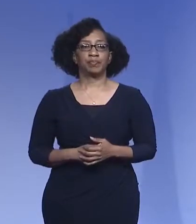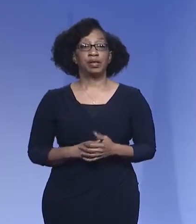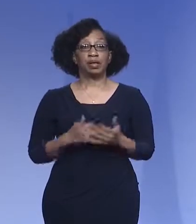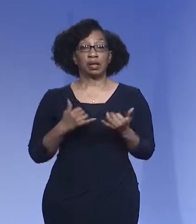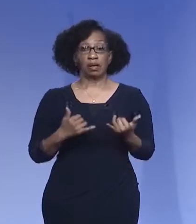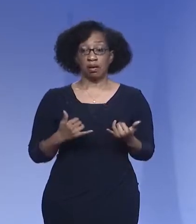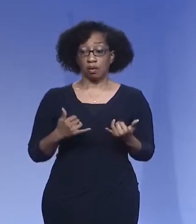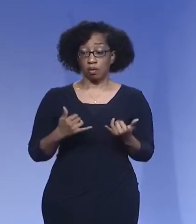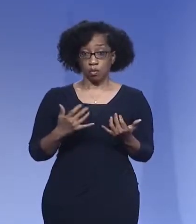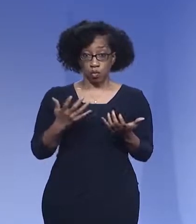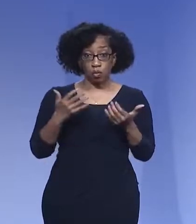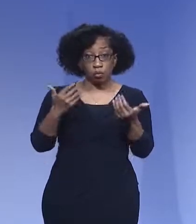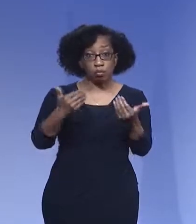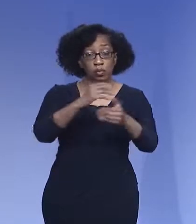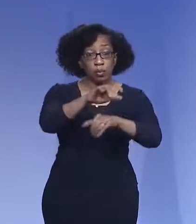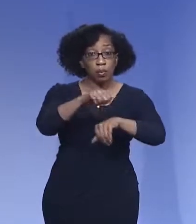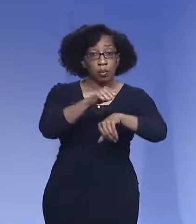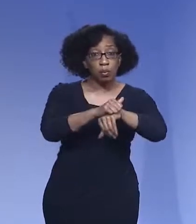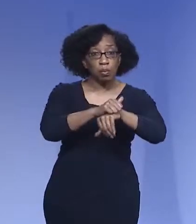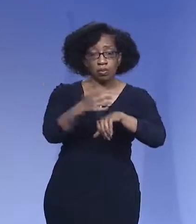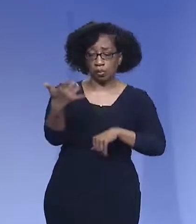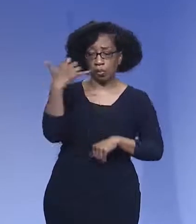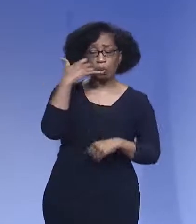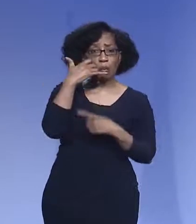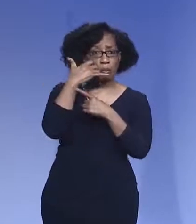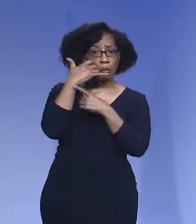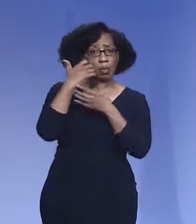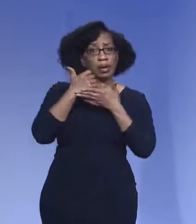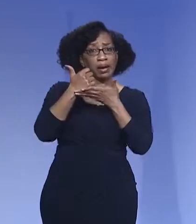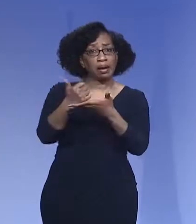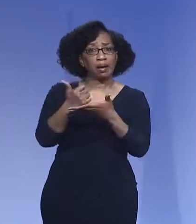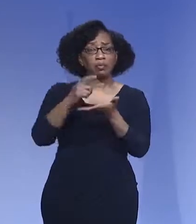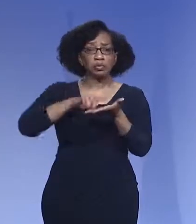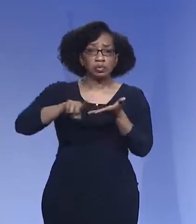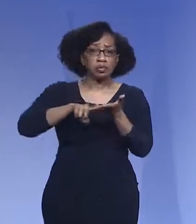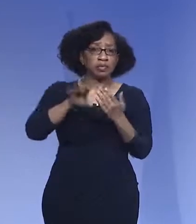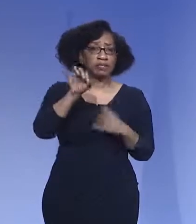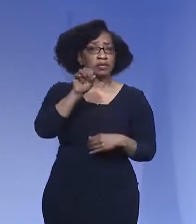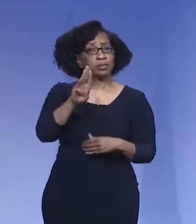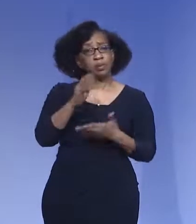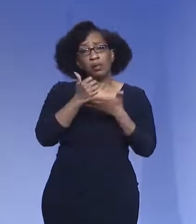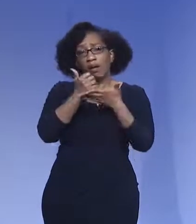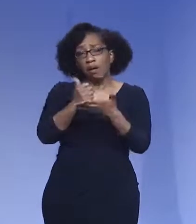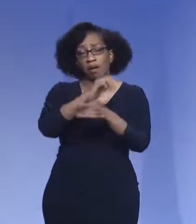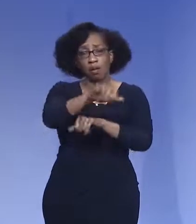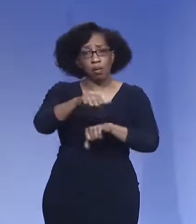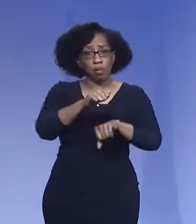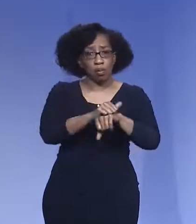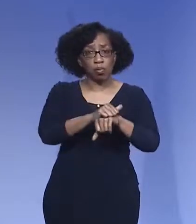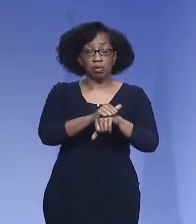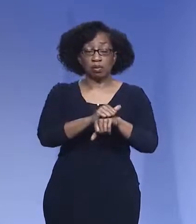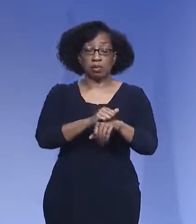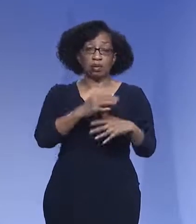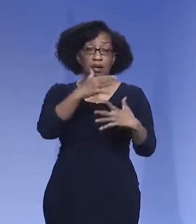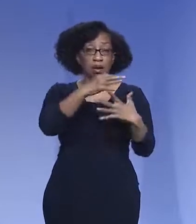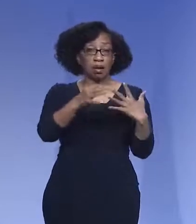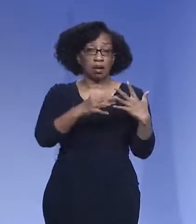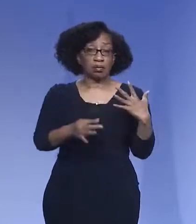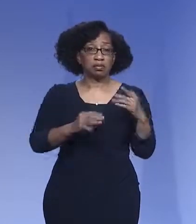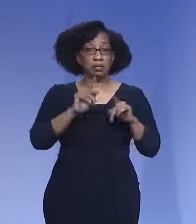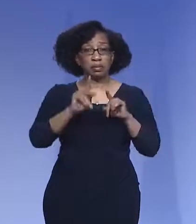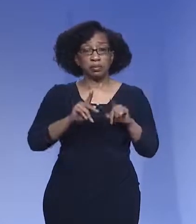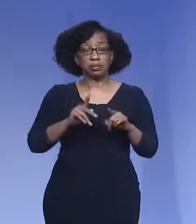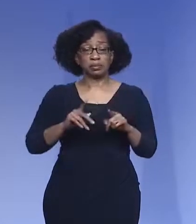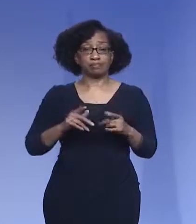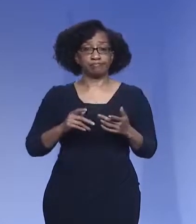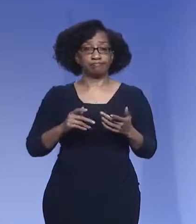people who do want to make an appointment. So you can call us and check us on Facebook, and we'll help you make an appointment. There are other options for people, and the fire department